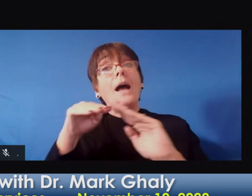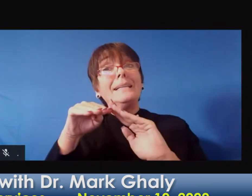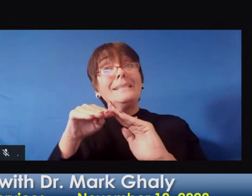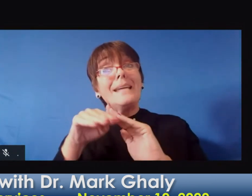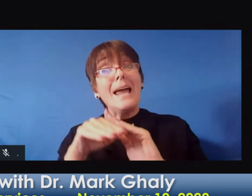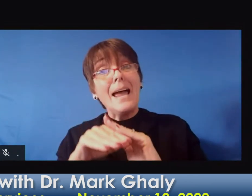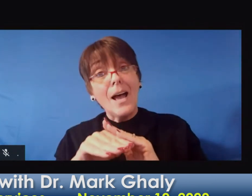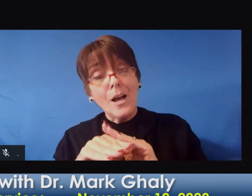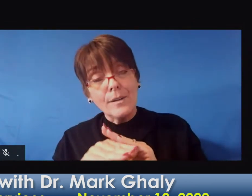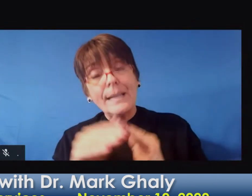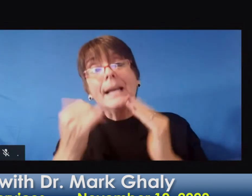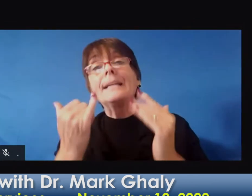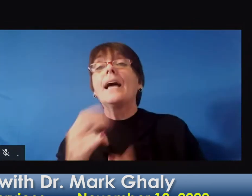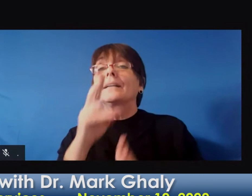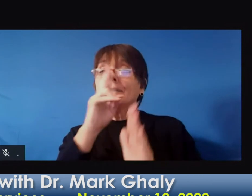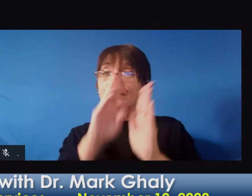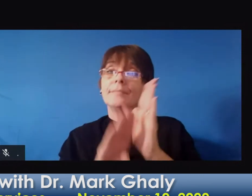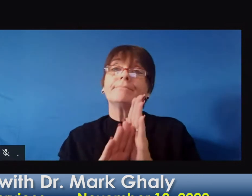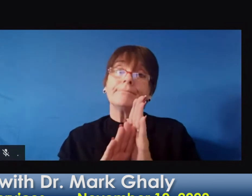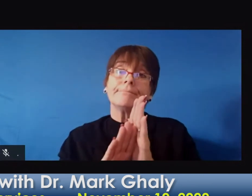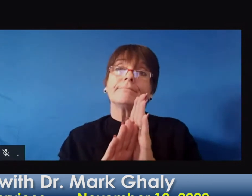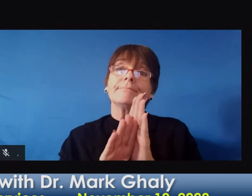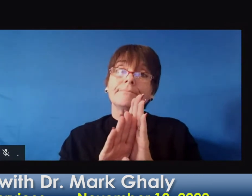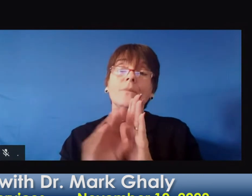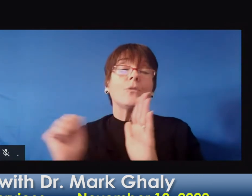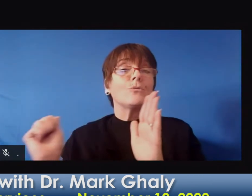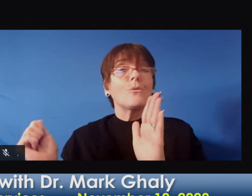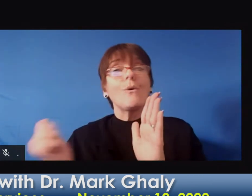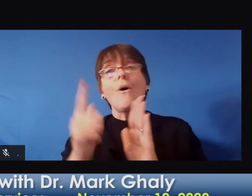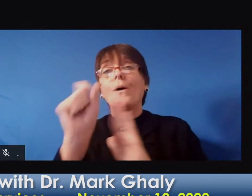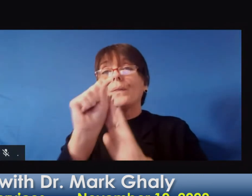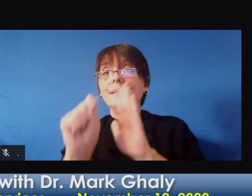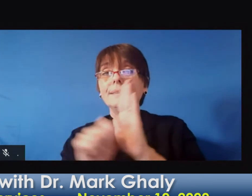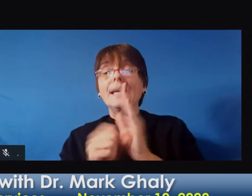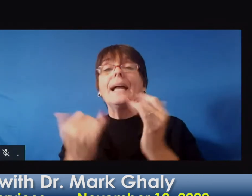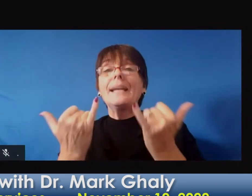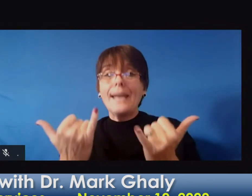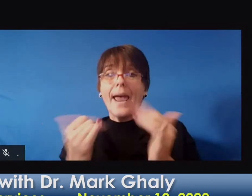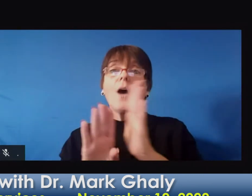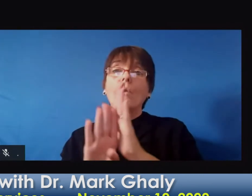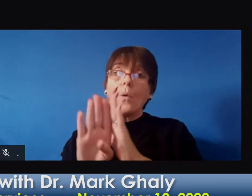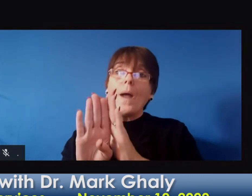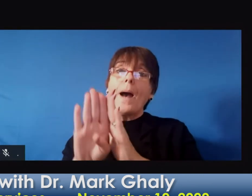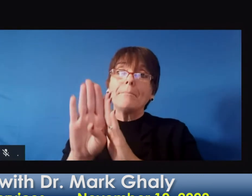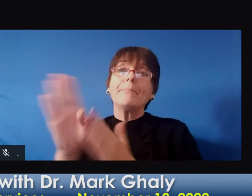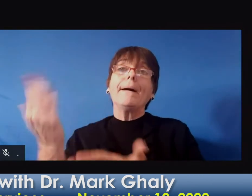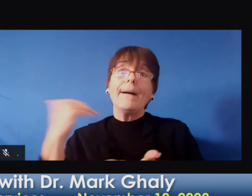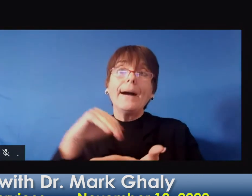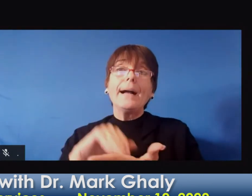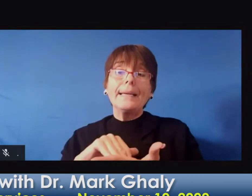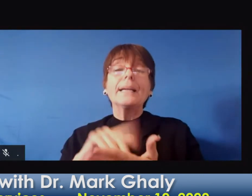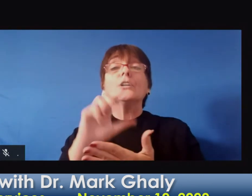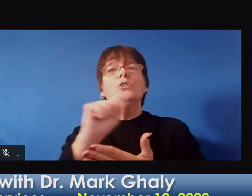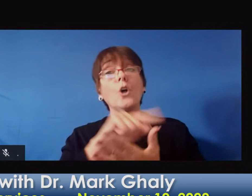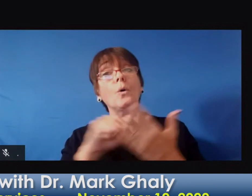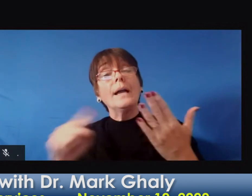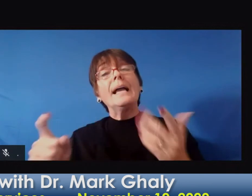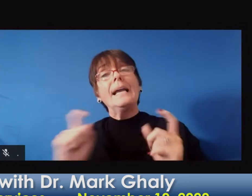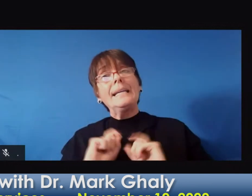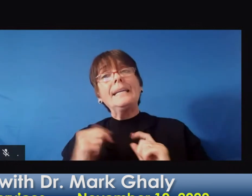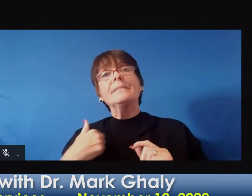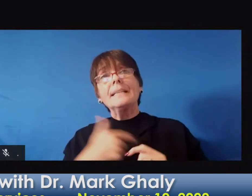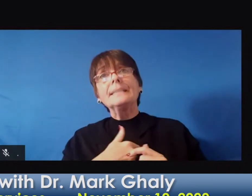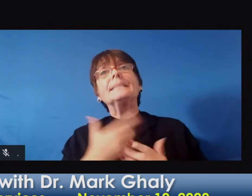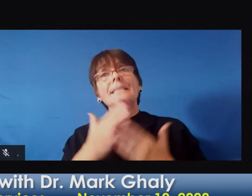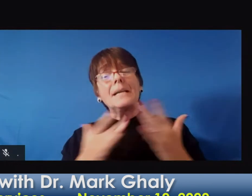we are certainly seeing almost all across the state an upward trajectory. And so those things that gives us concern.